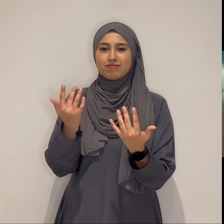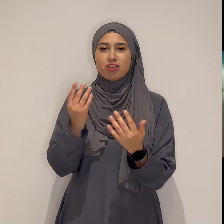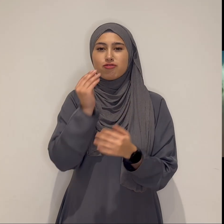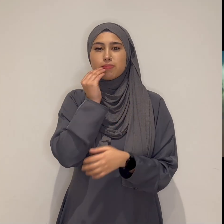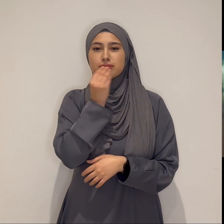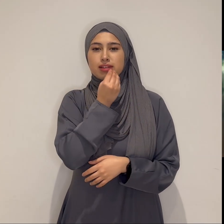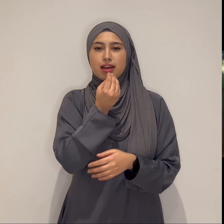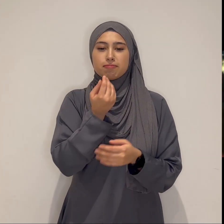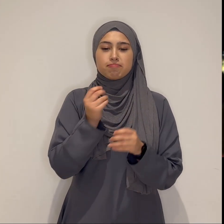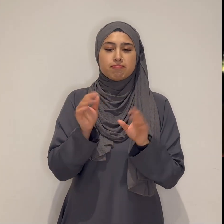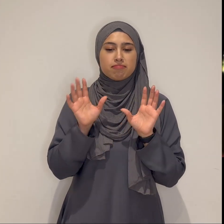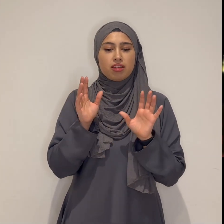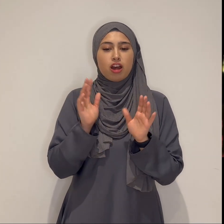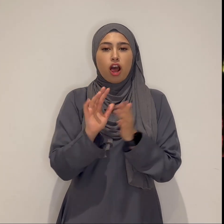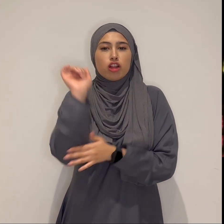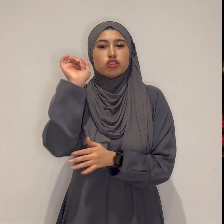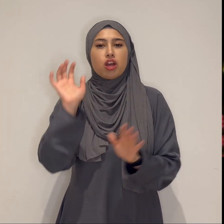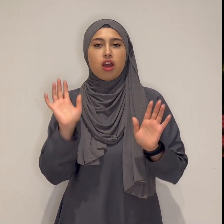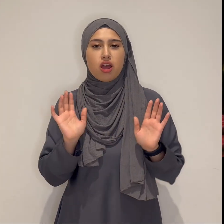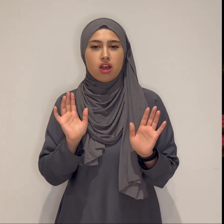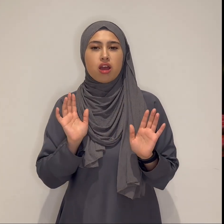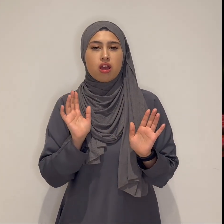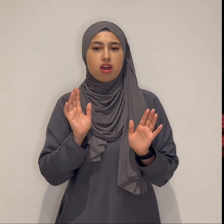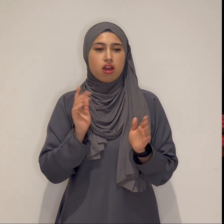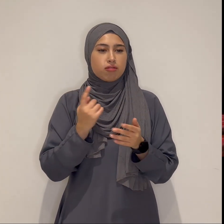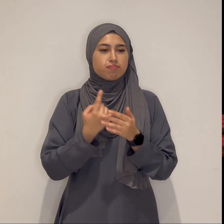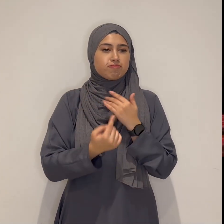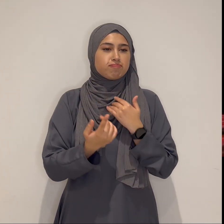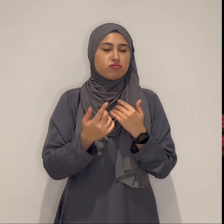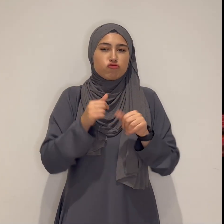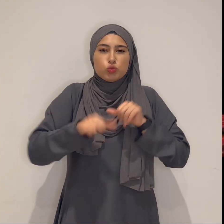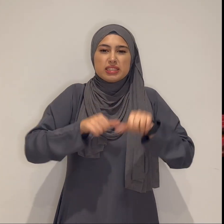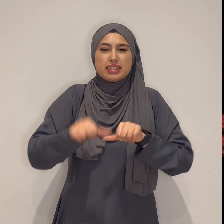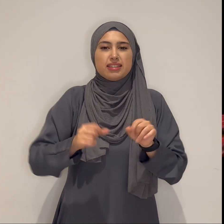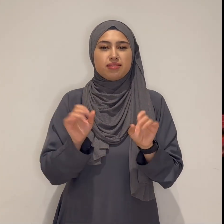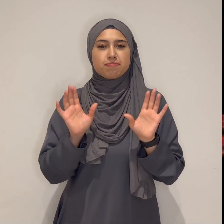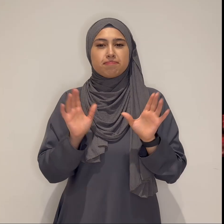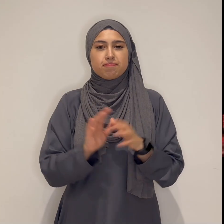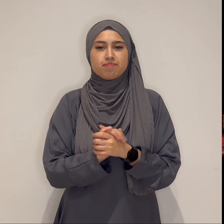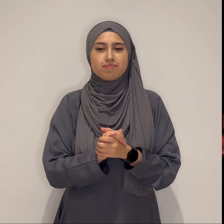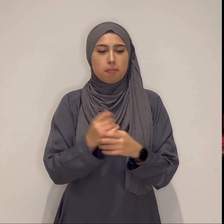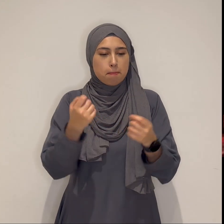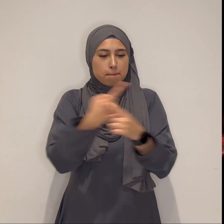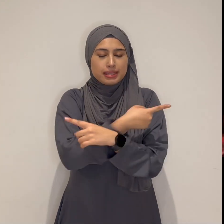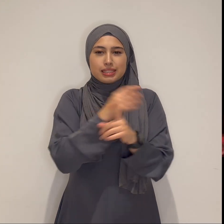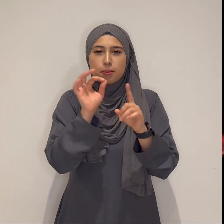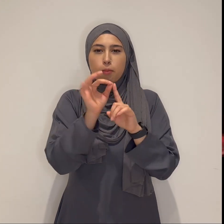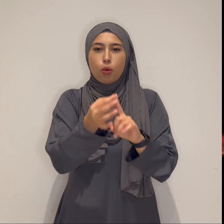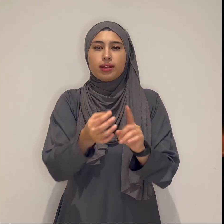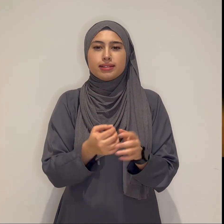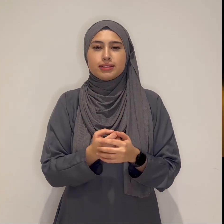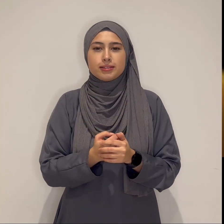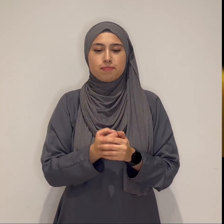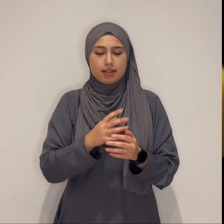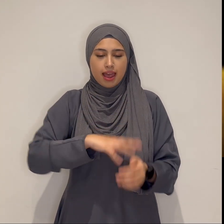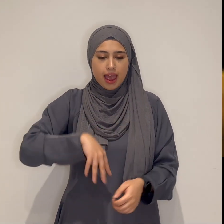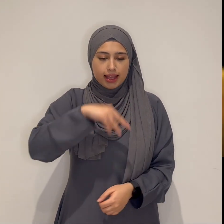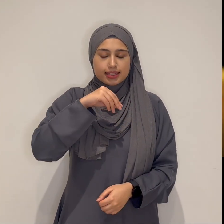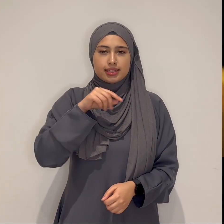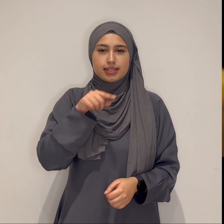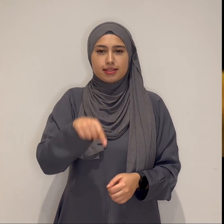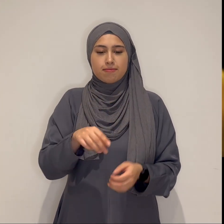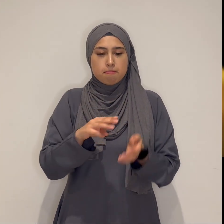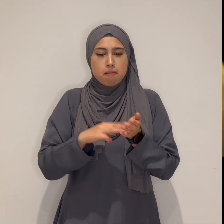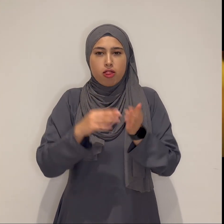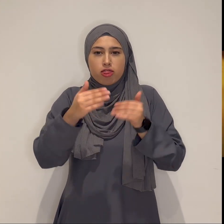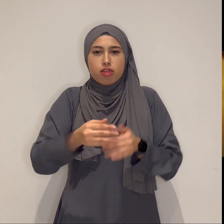that for many people today, it has become something cultural. It has become something routinic. And we are missing the point and